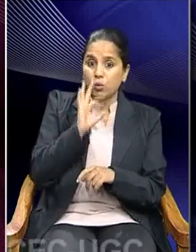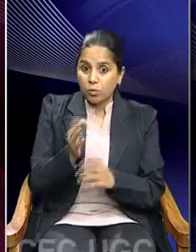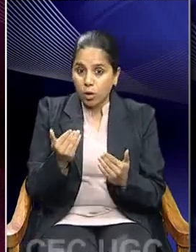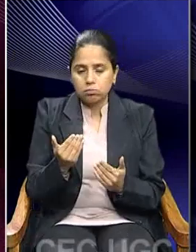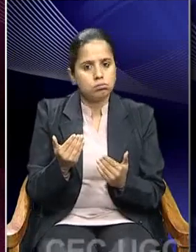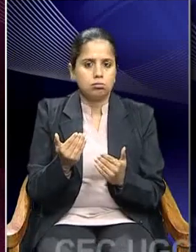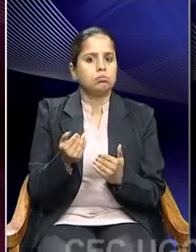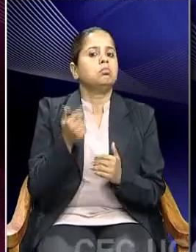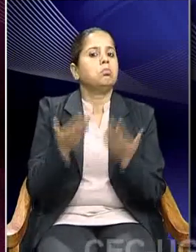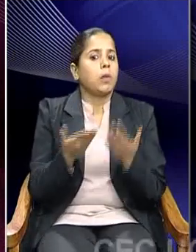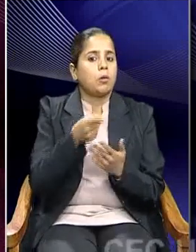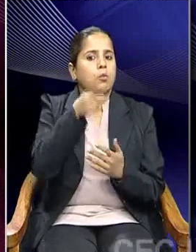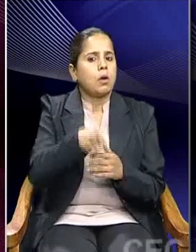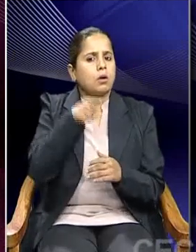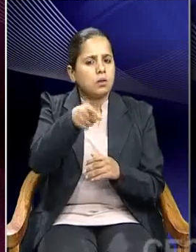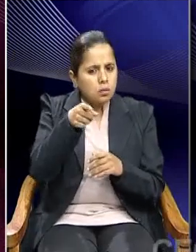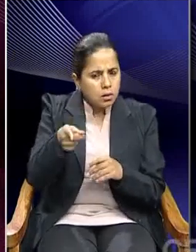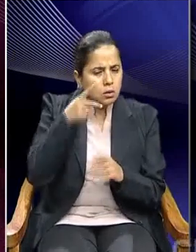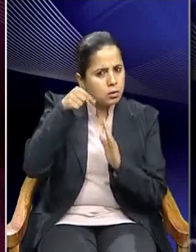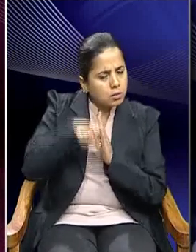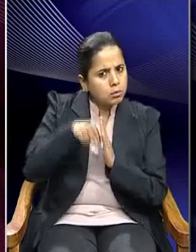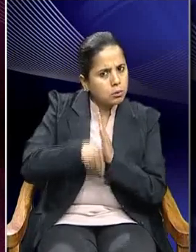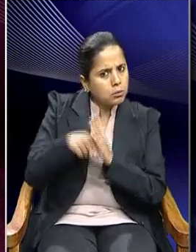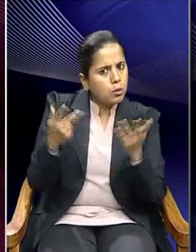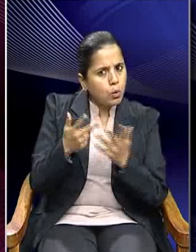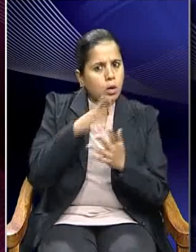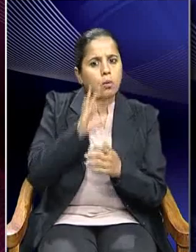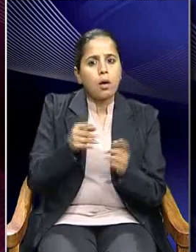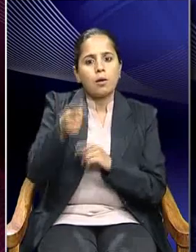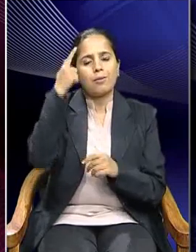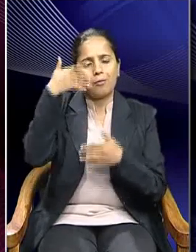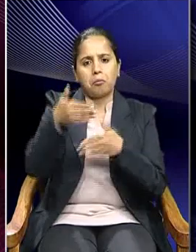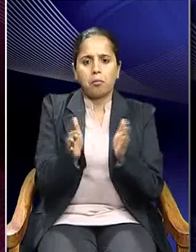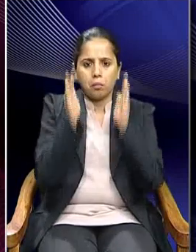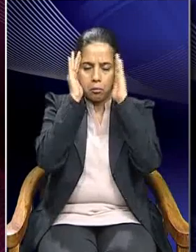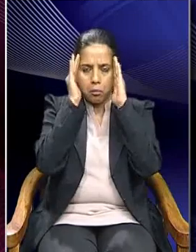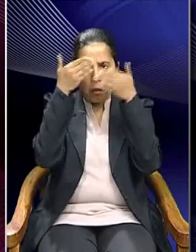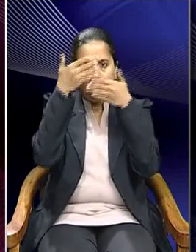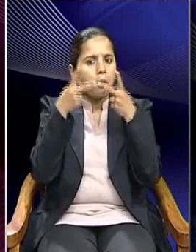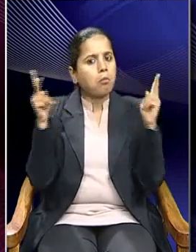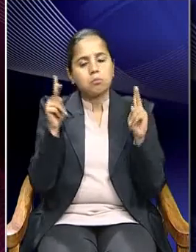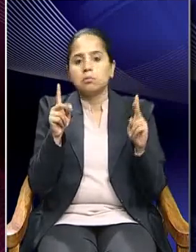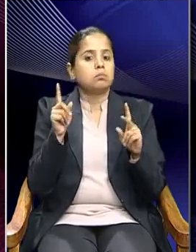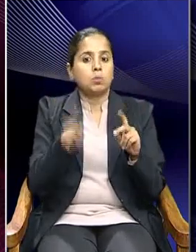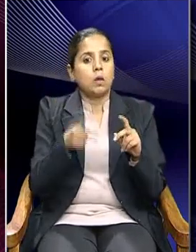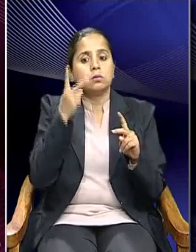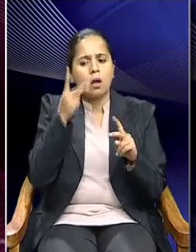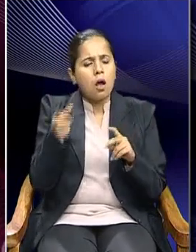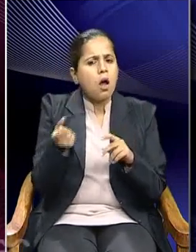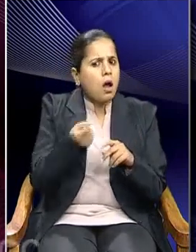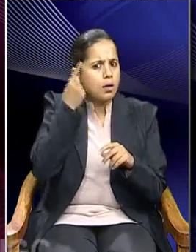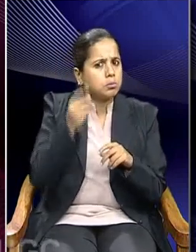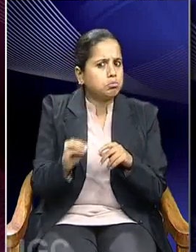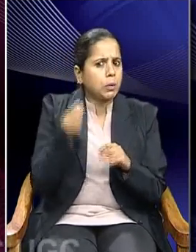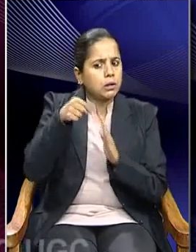you have to unbox, or you have to move outside the box and arrive at a better understanding